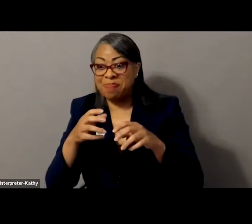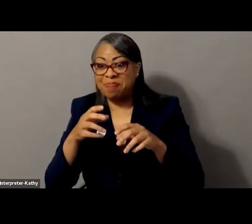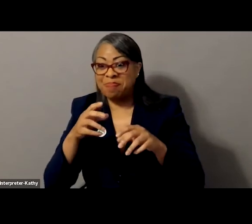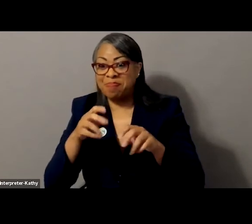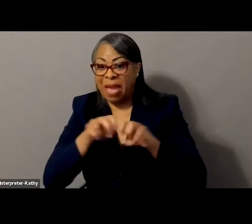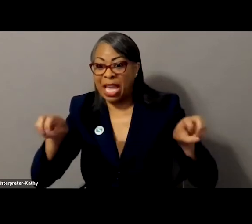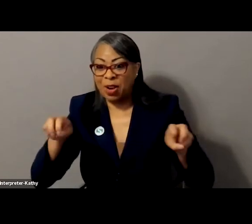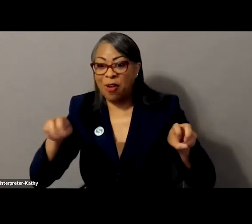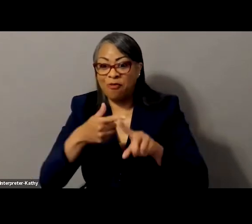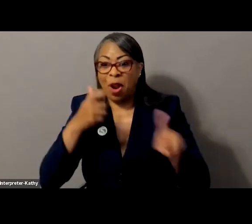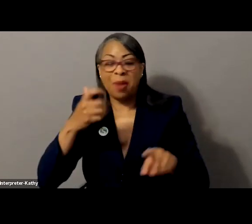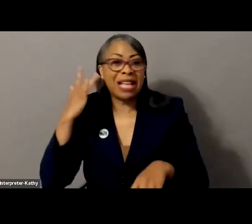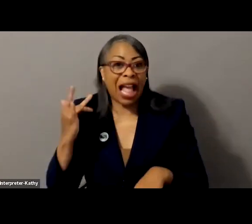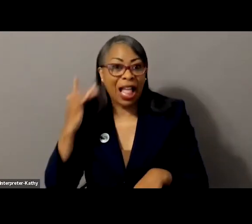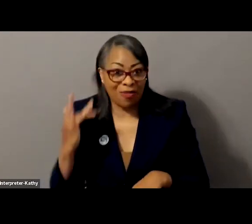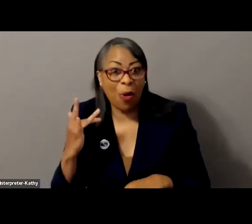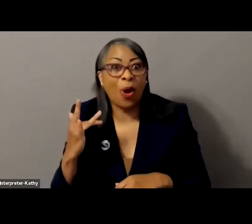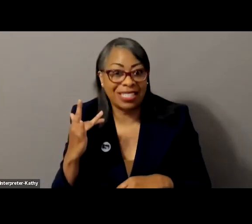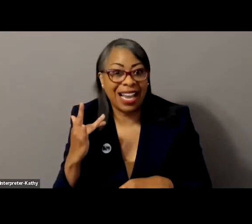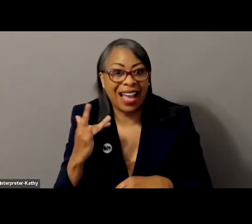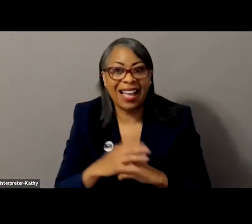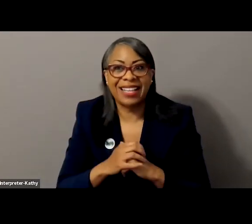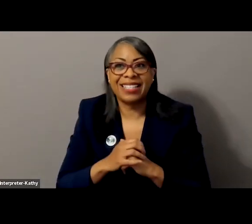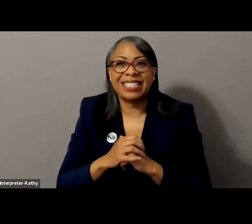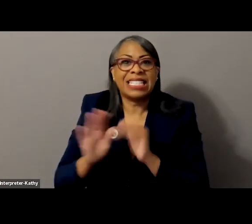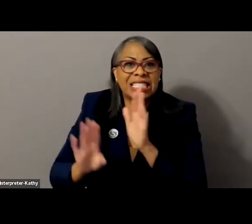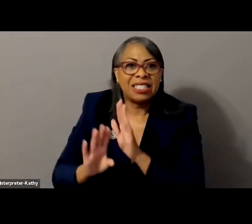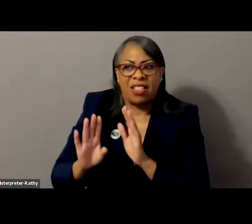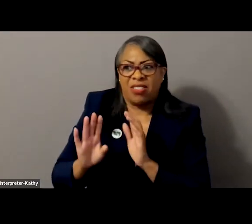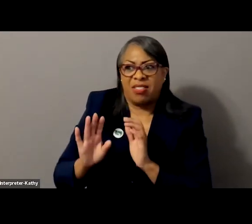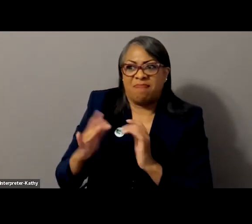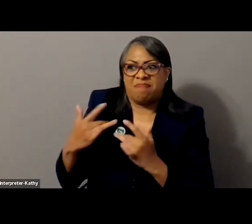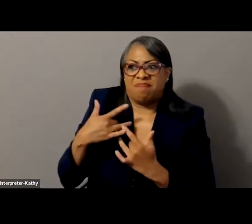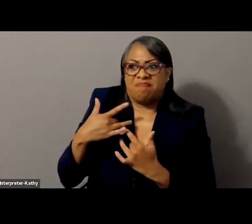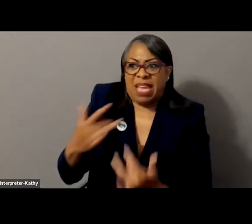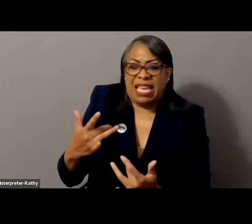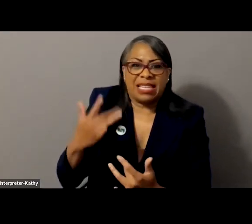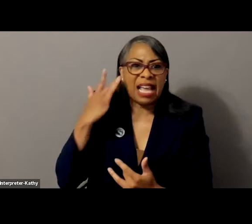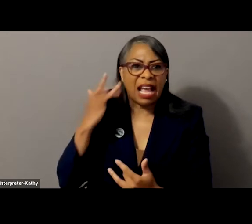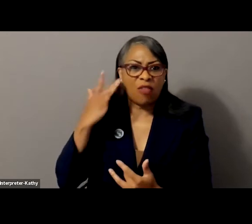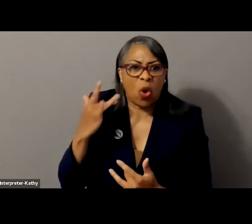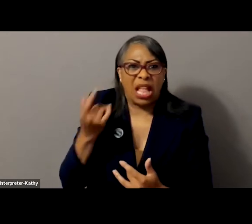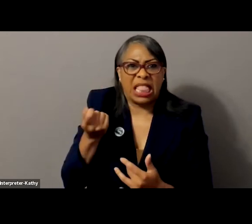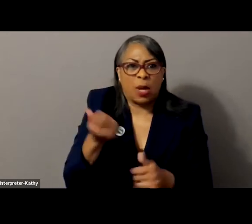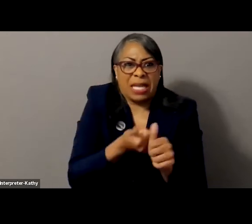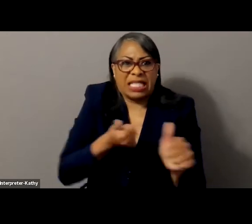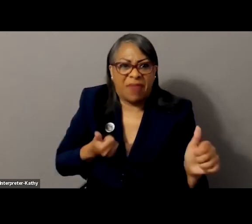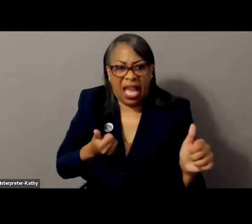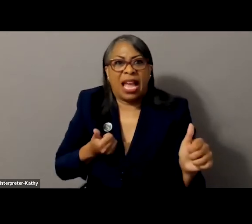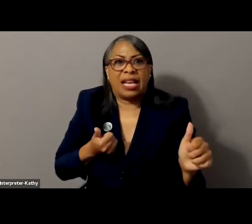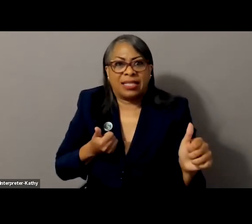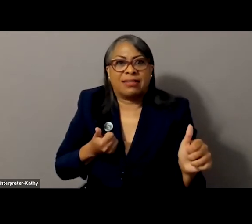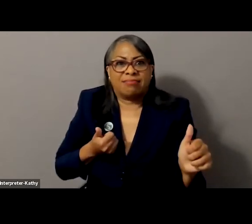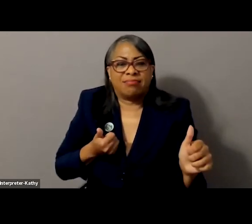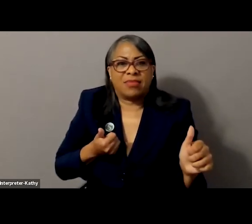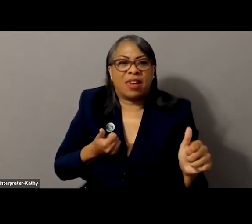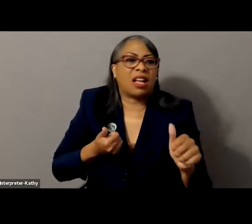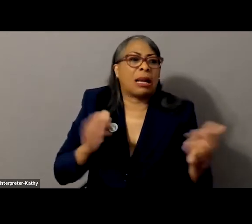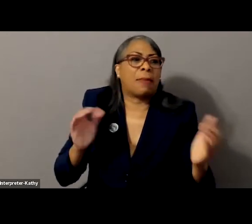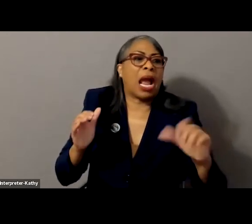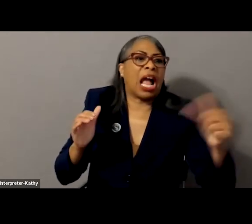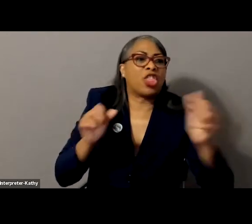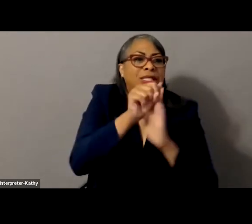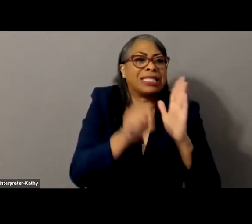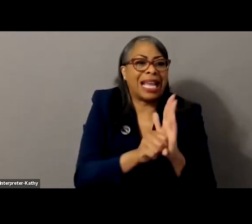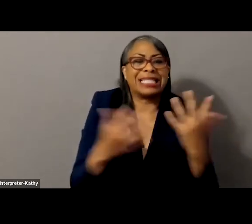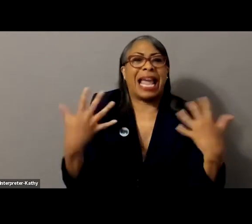been through this cradle to career development. California has historically been very behind other states in integrating data. And I've had to do